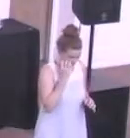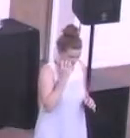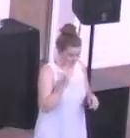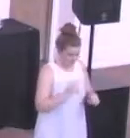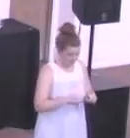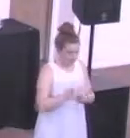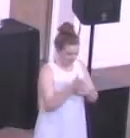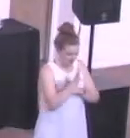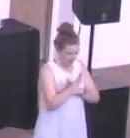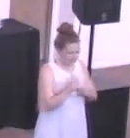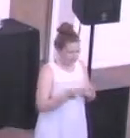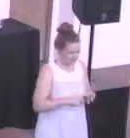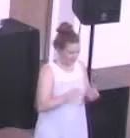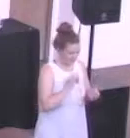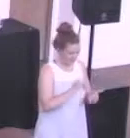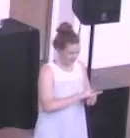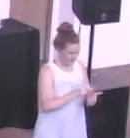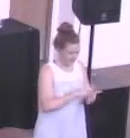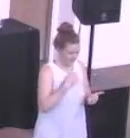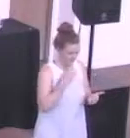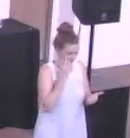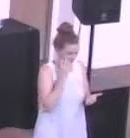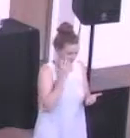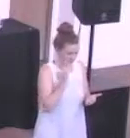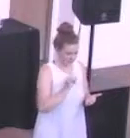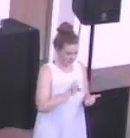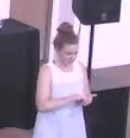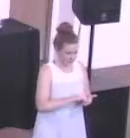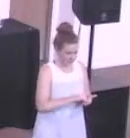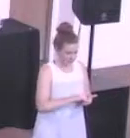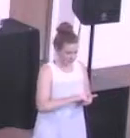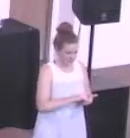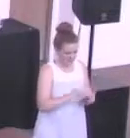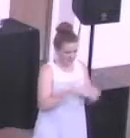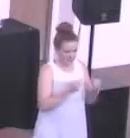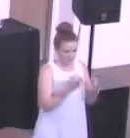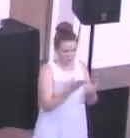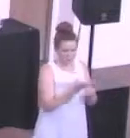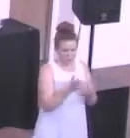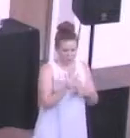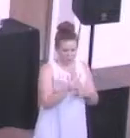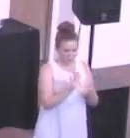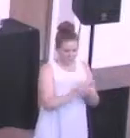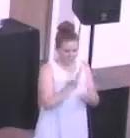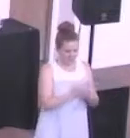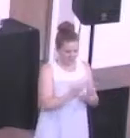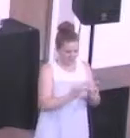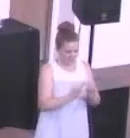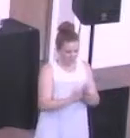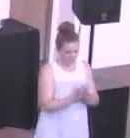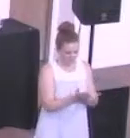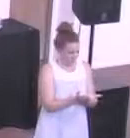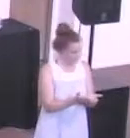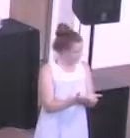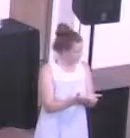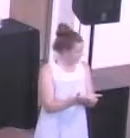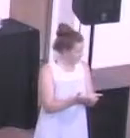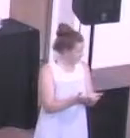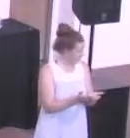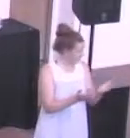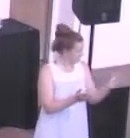lot of times. Amen? How many of you guys brought a paper Bible with you? Show it to me.